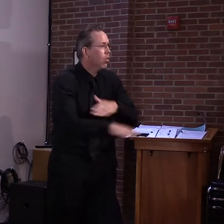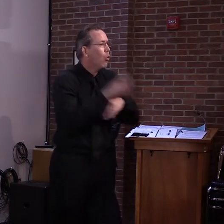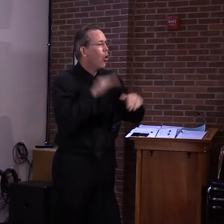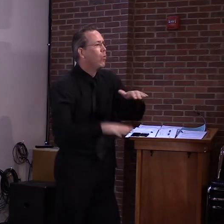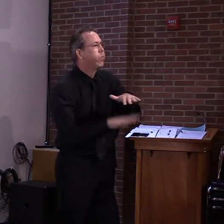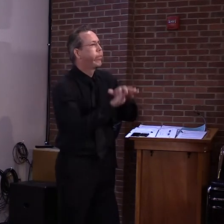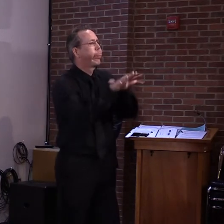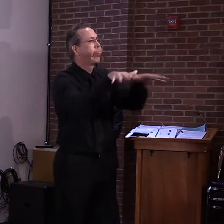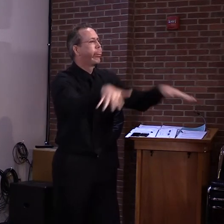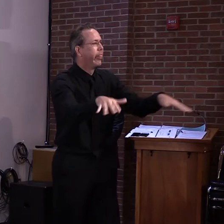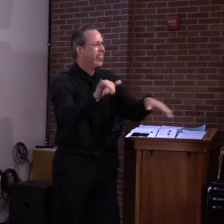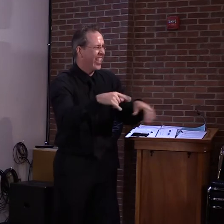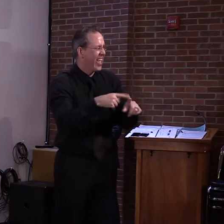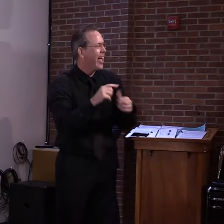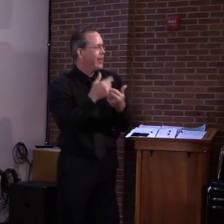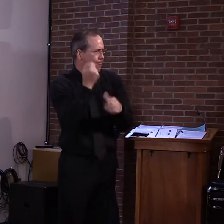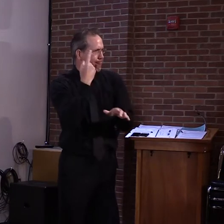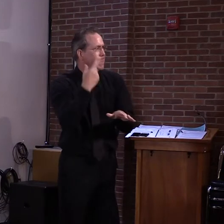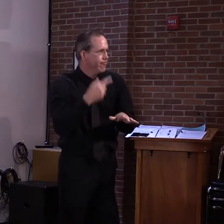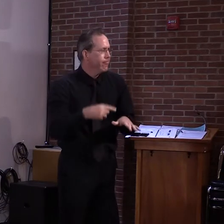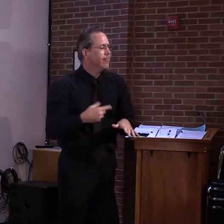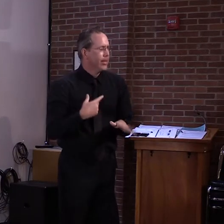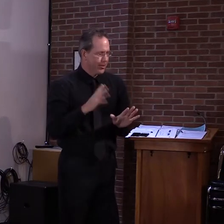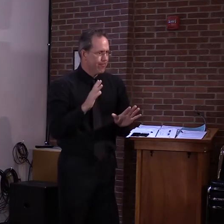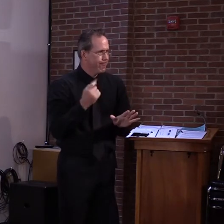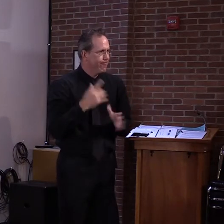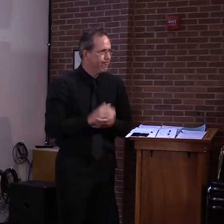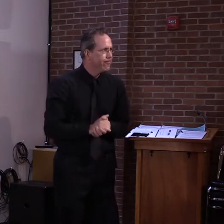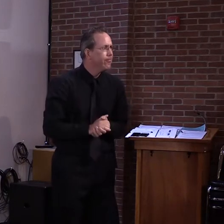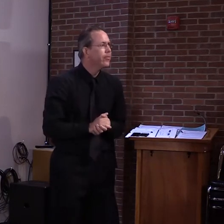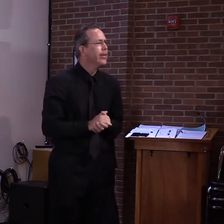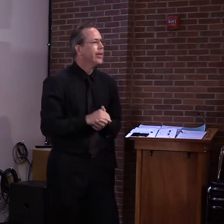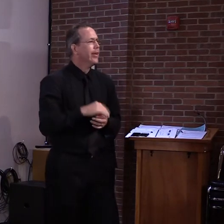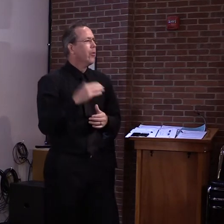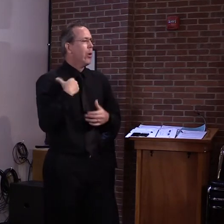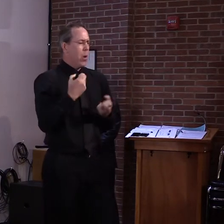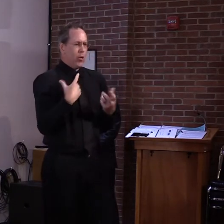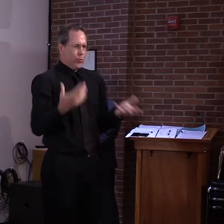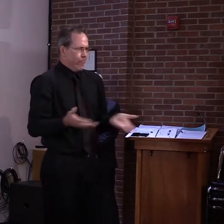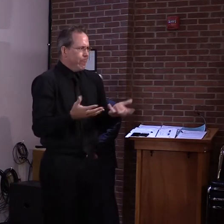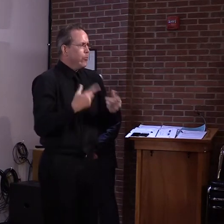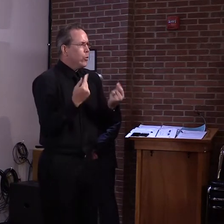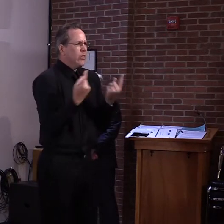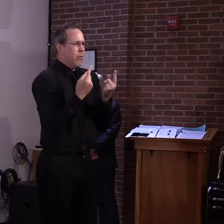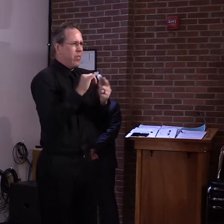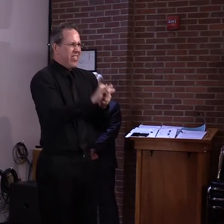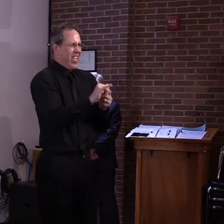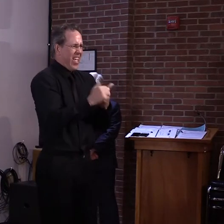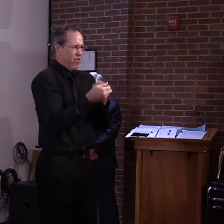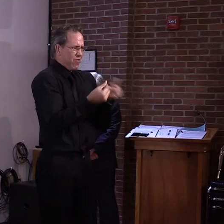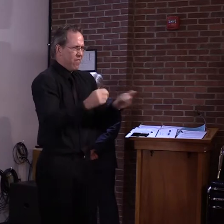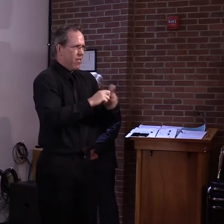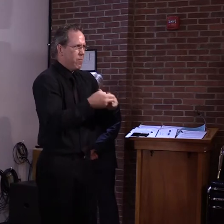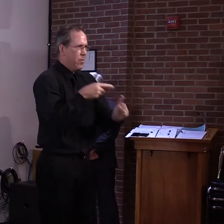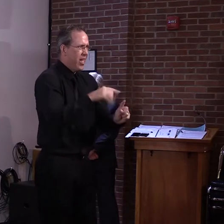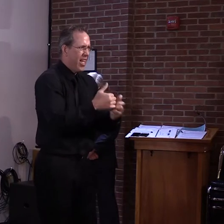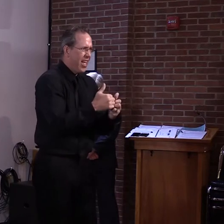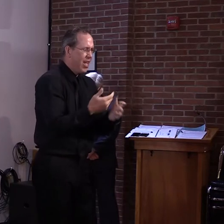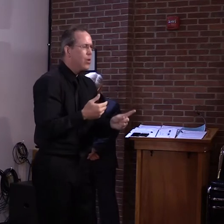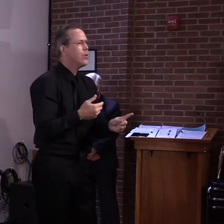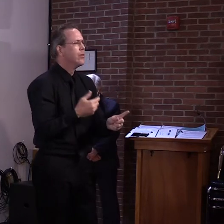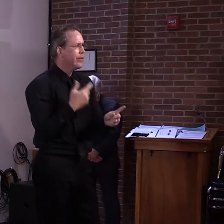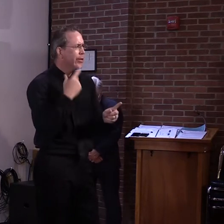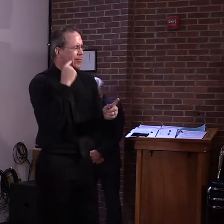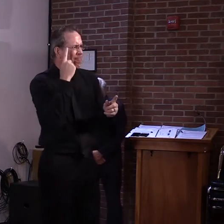can to provide for relief in that respect. I believe the federal government will give us some in